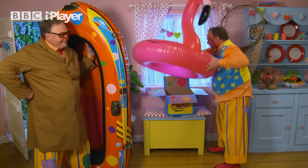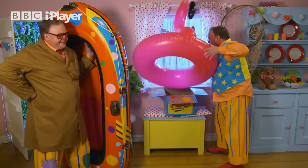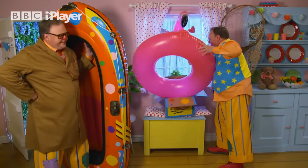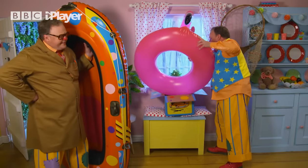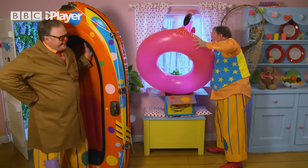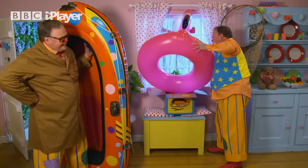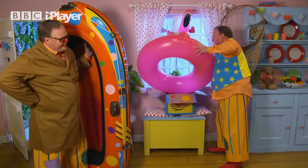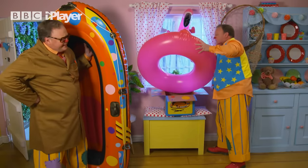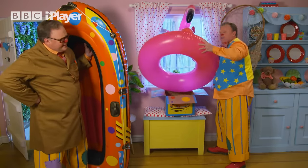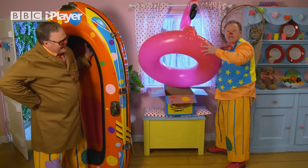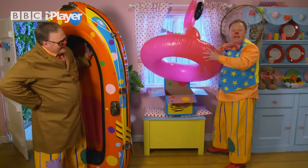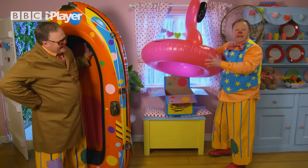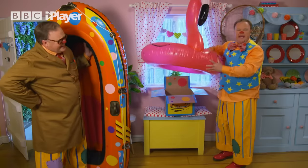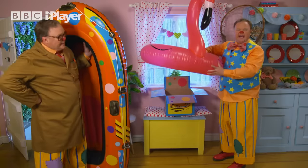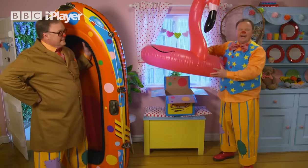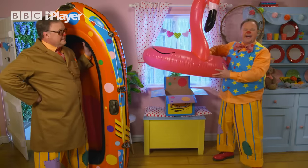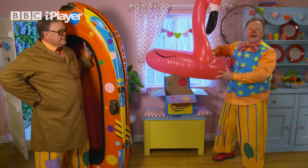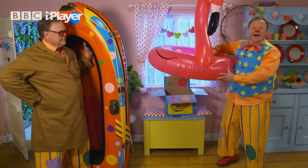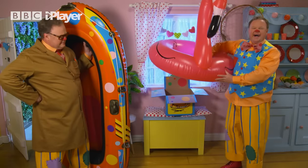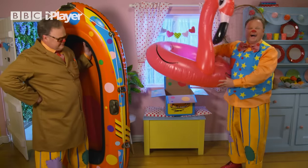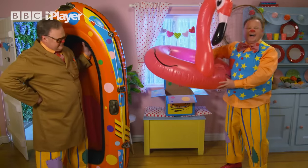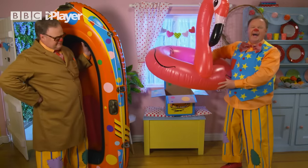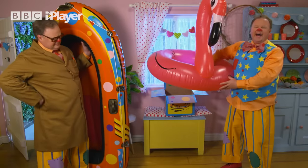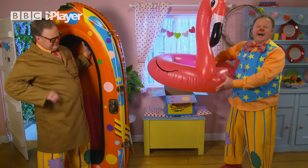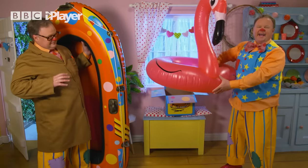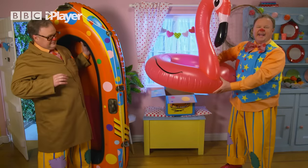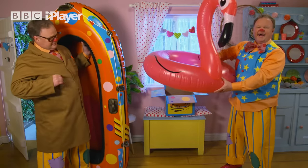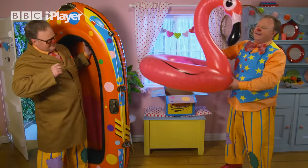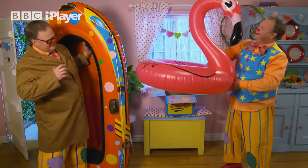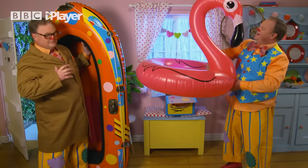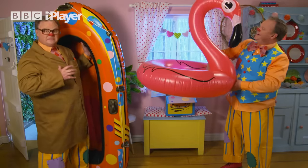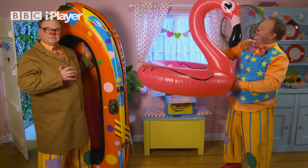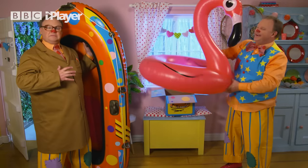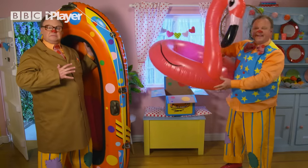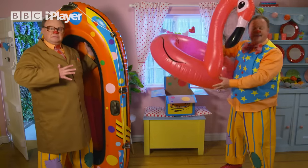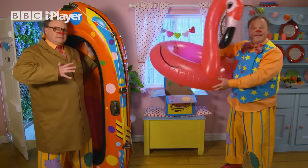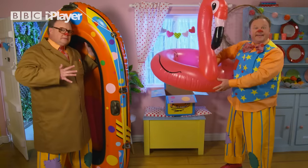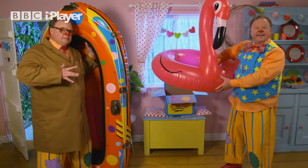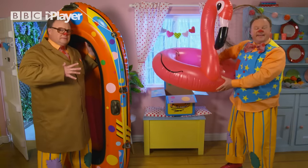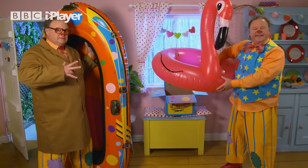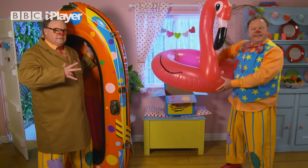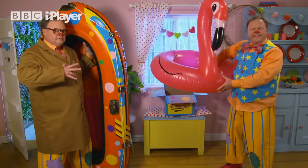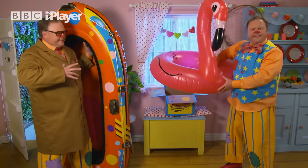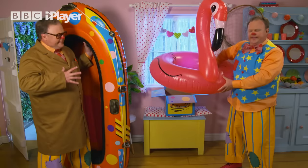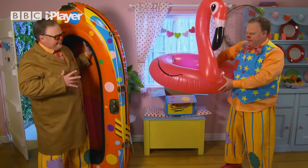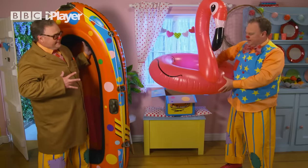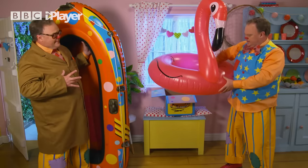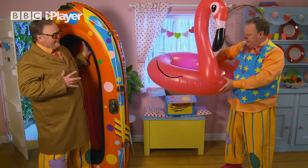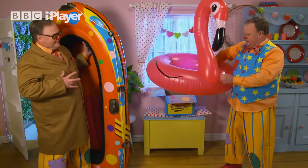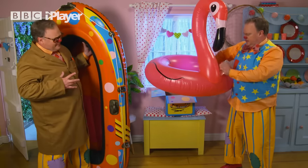You are funny, Mr. Tumble. I know. You need to take the air out of the flamingo before putting